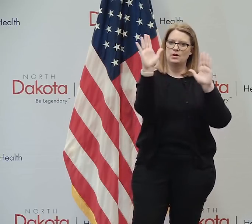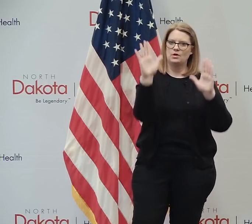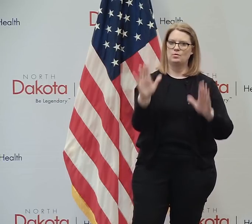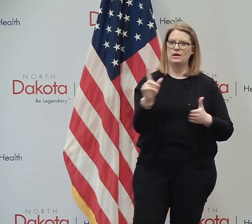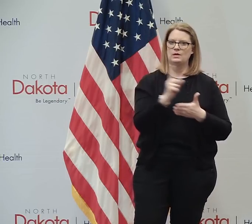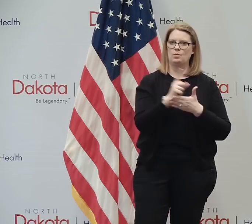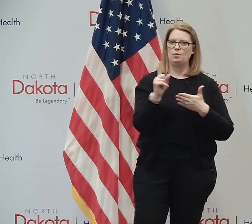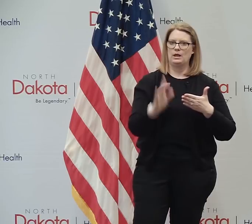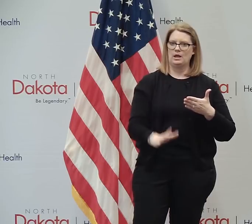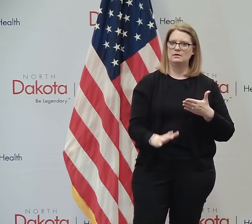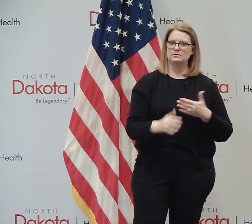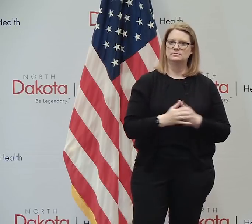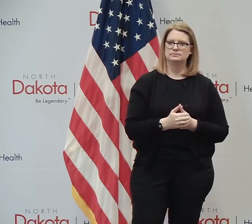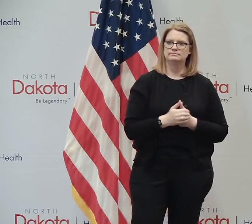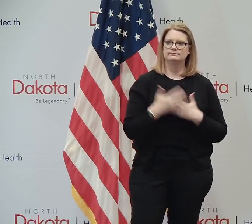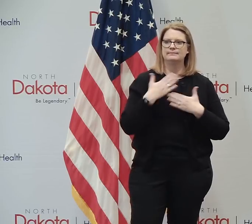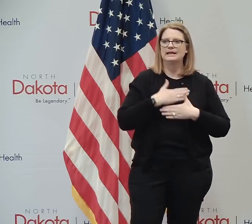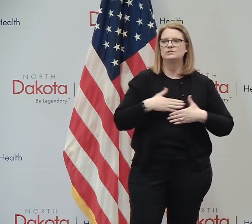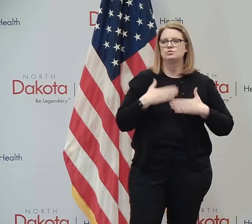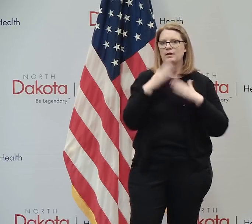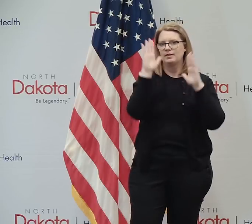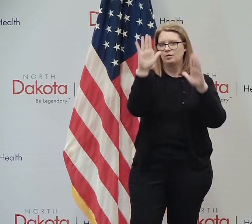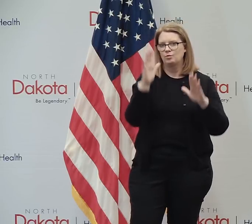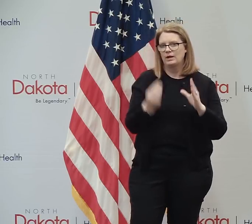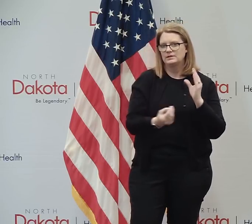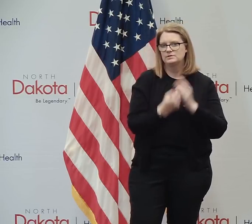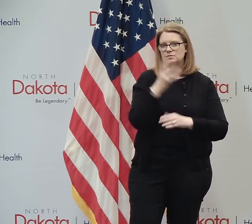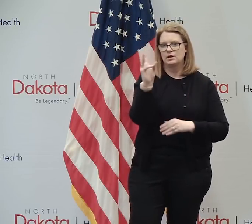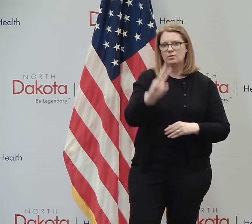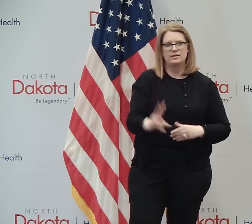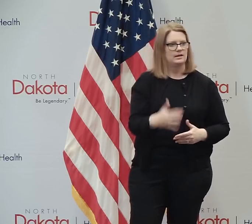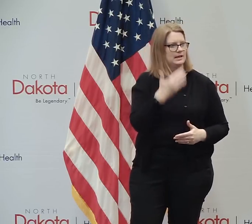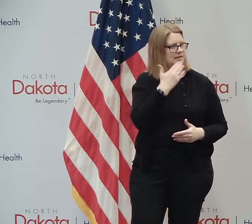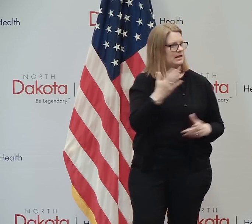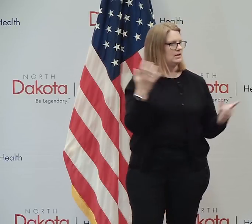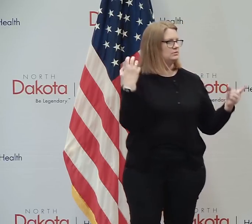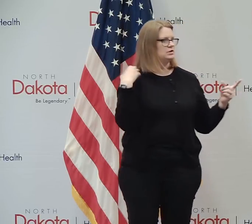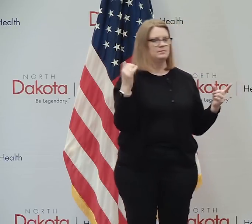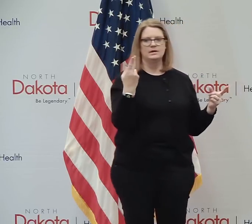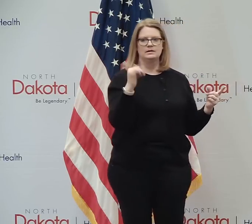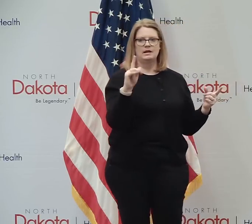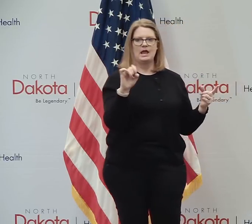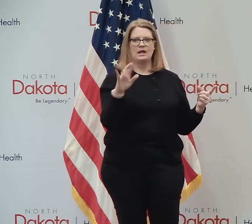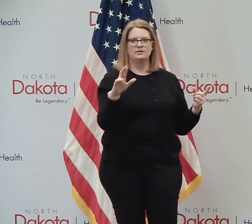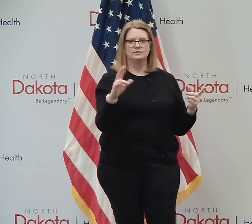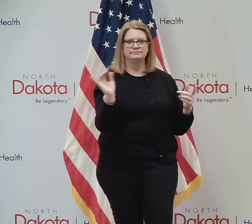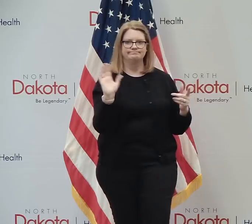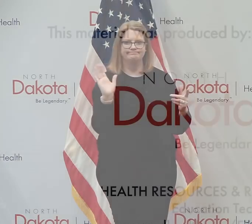weekend. And again, enjoy the great spring weather. Thank you. Thank you, Chairman Hacker, also for being here.